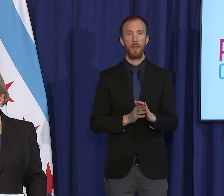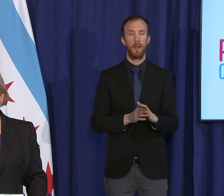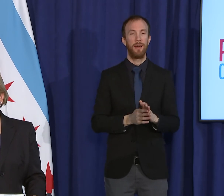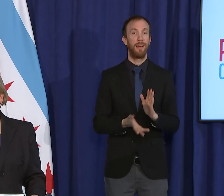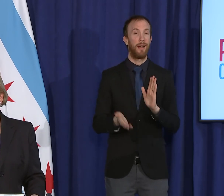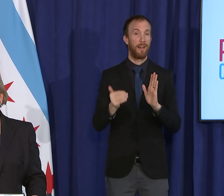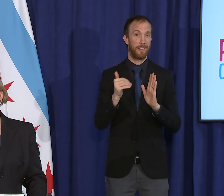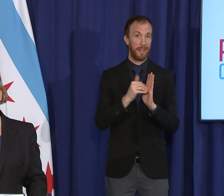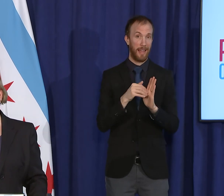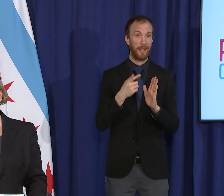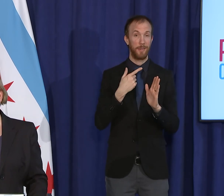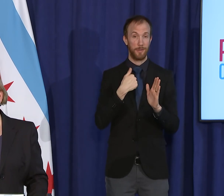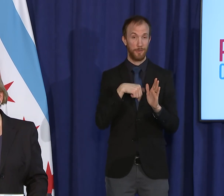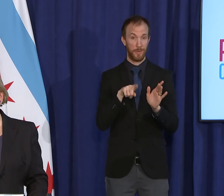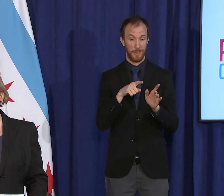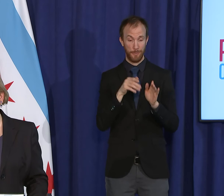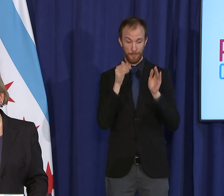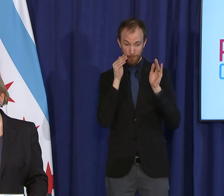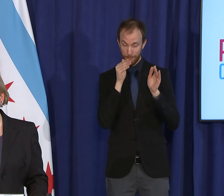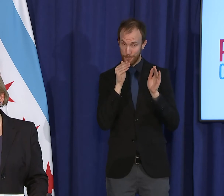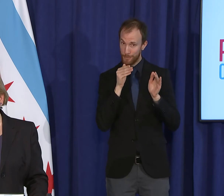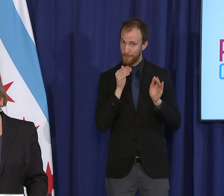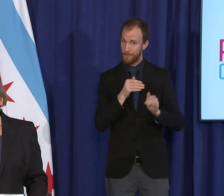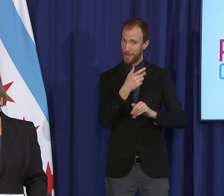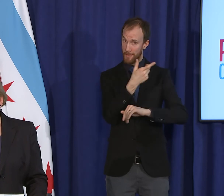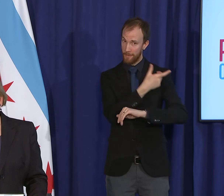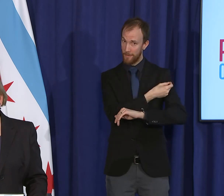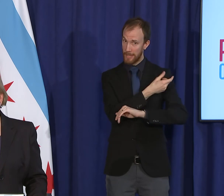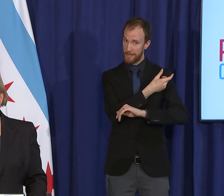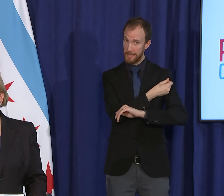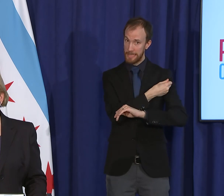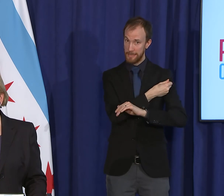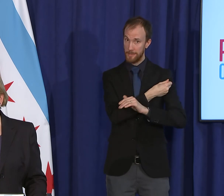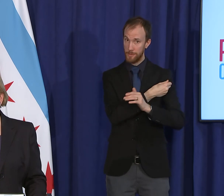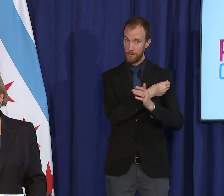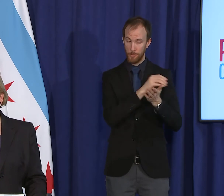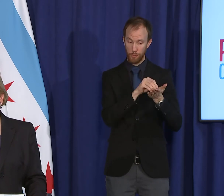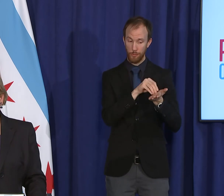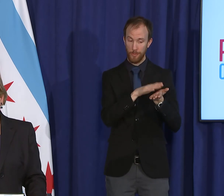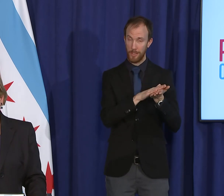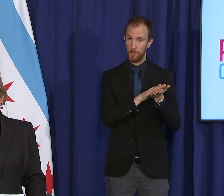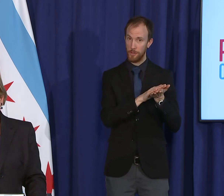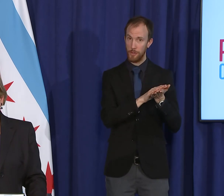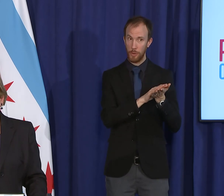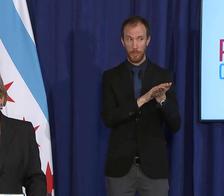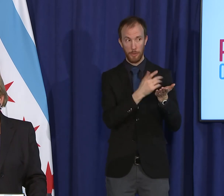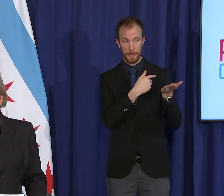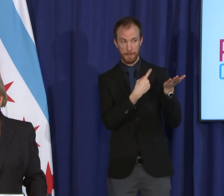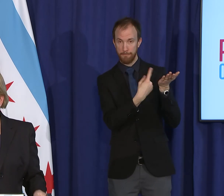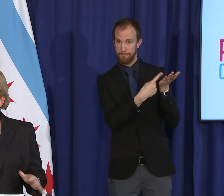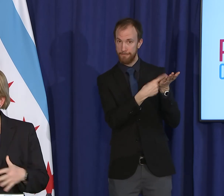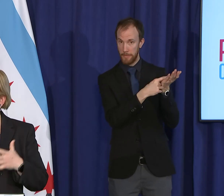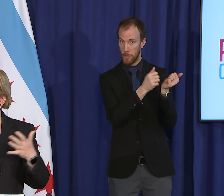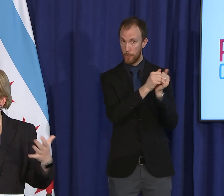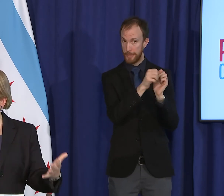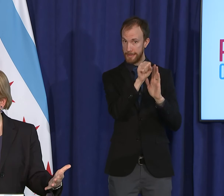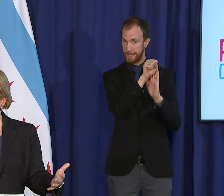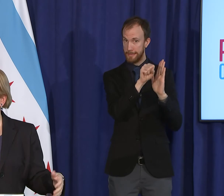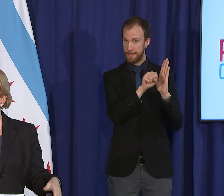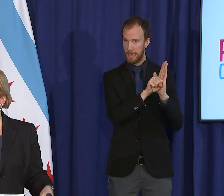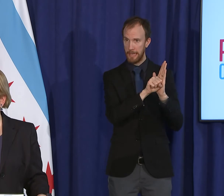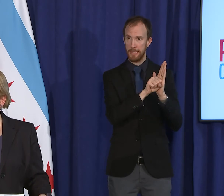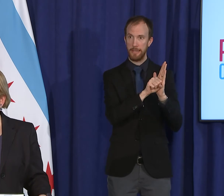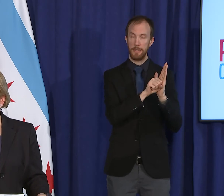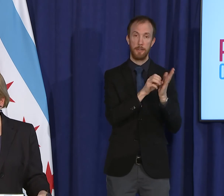track of people's vaccine records at the state registry level, and particularly where we think about, down the line potentially needing